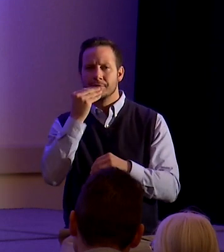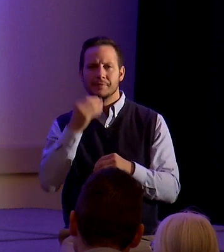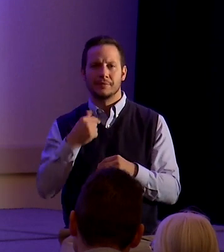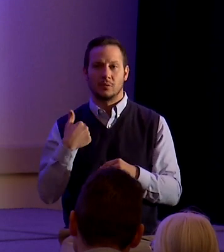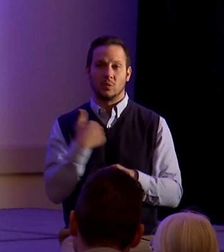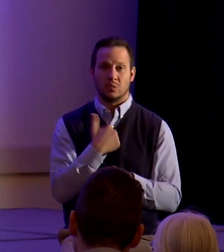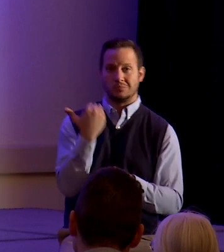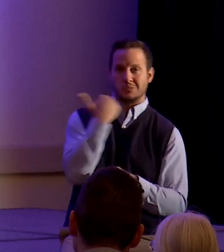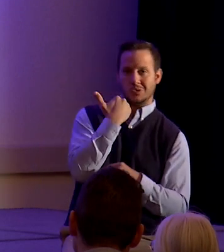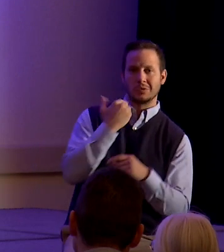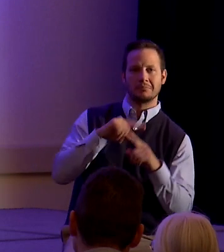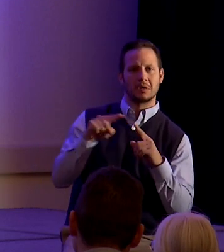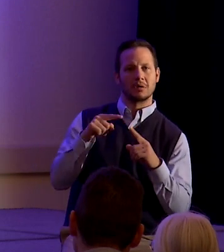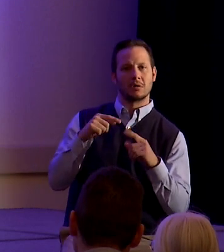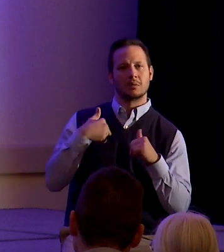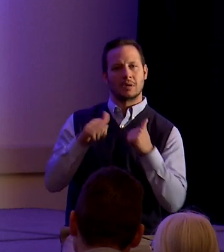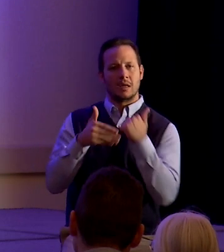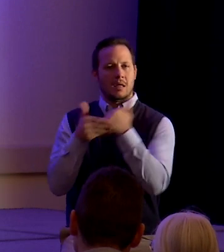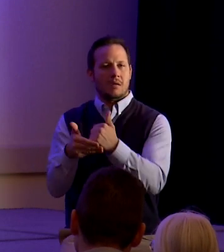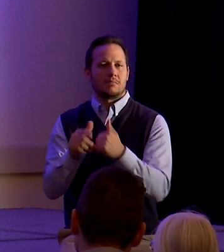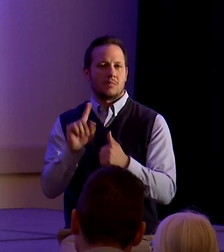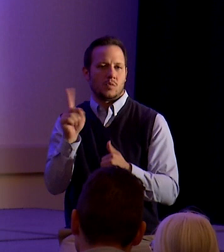broke, but you will help however we can."